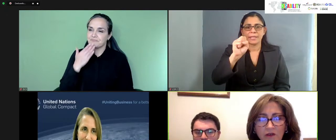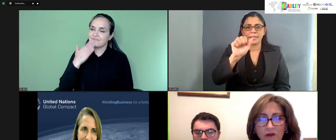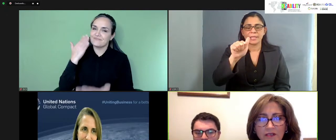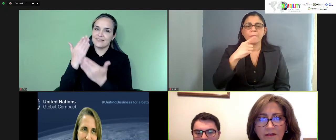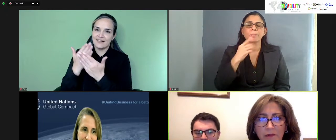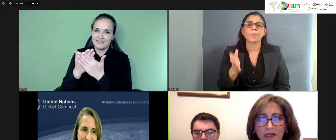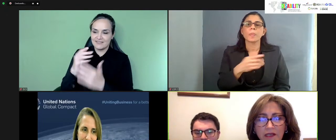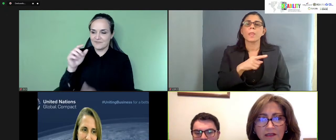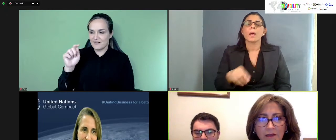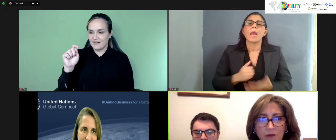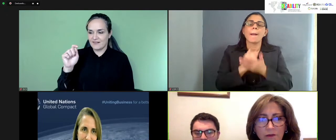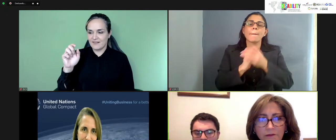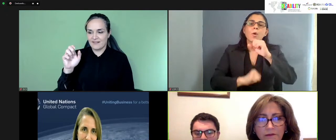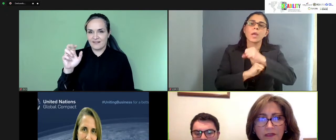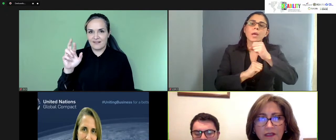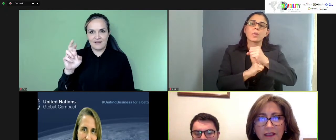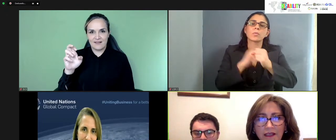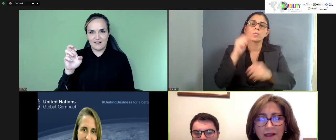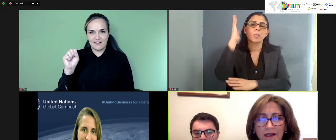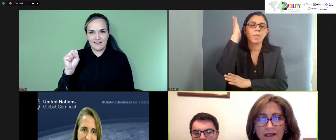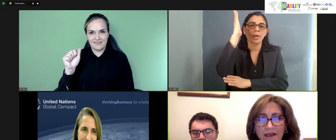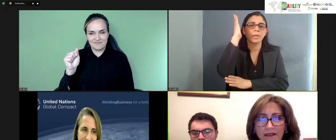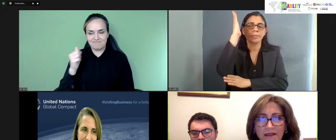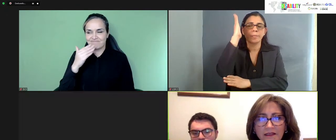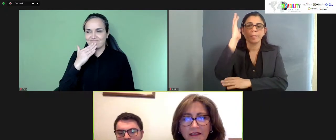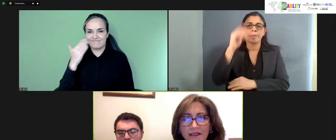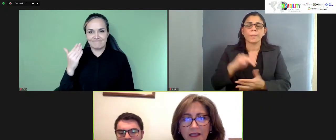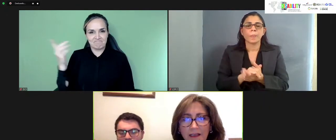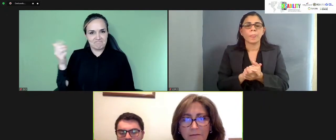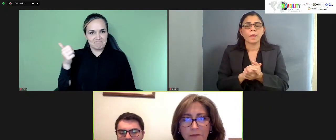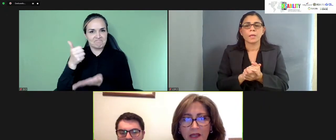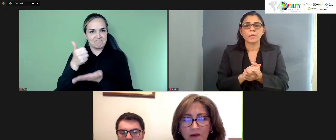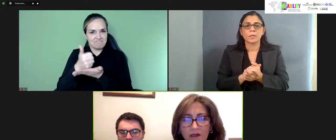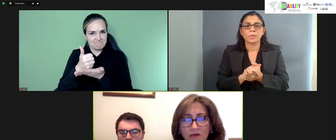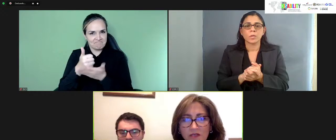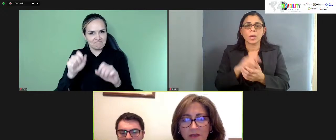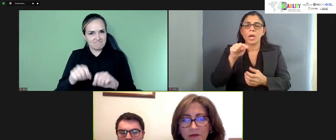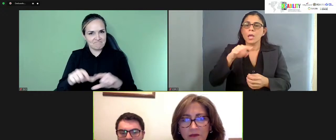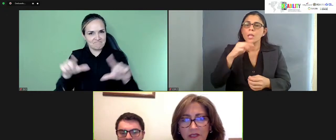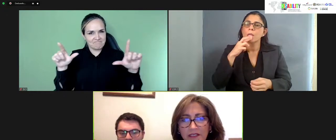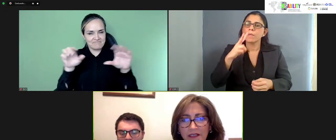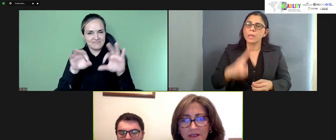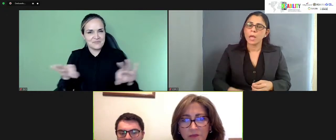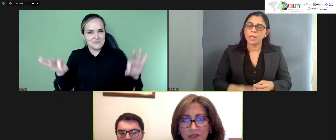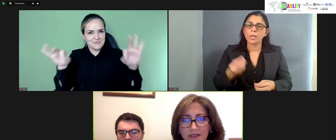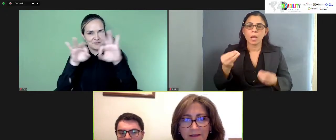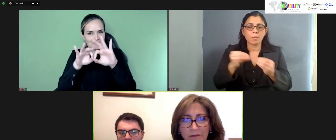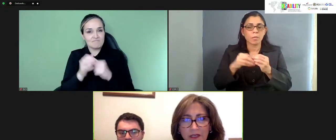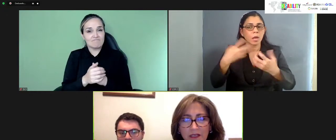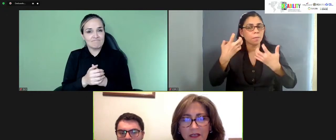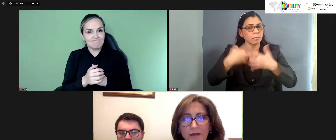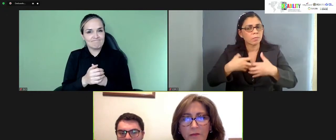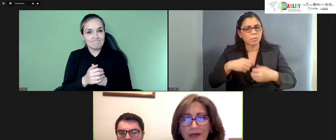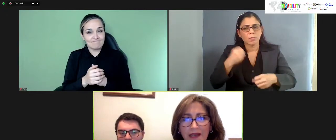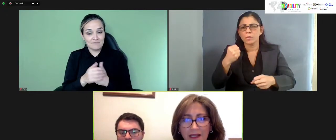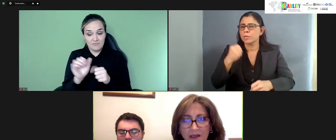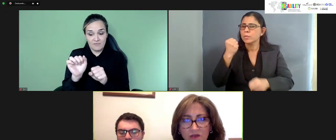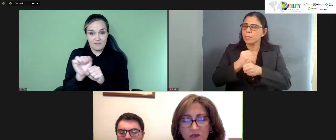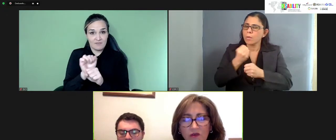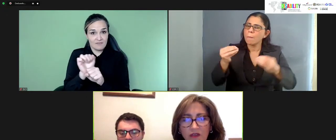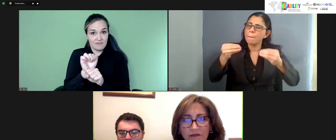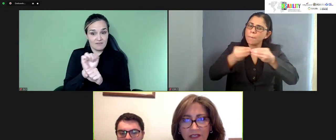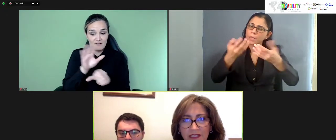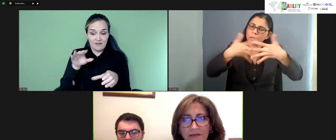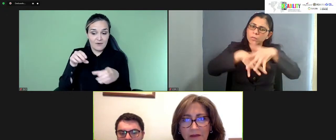for supporting us in the moderation of this high quality panel actually inclusive work is